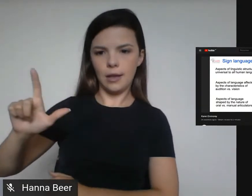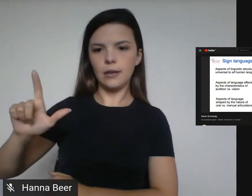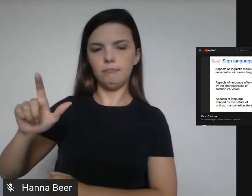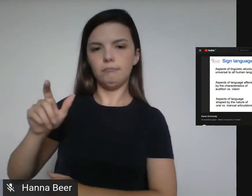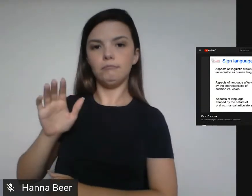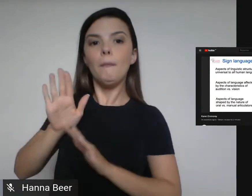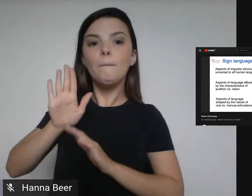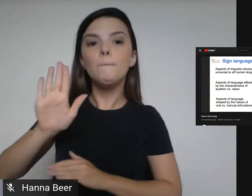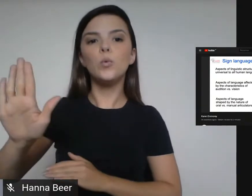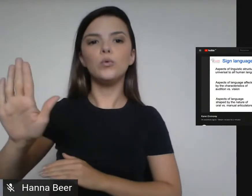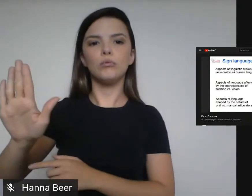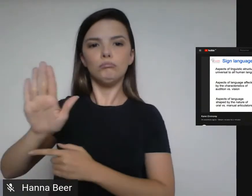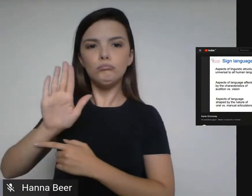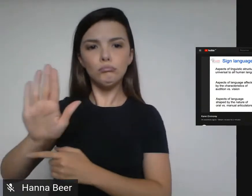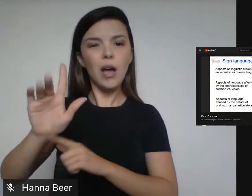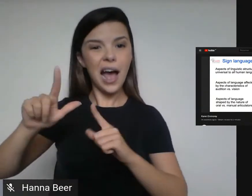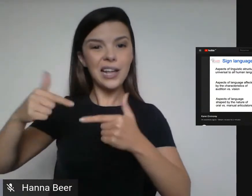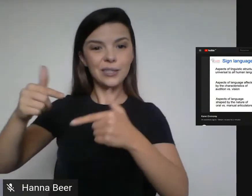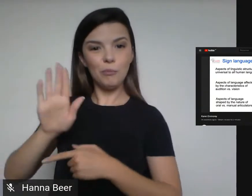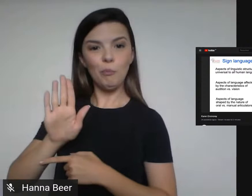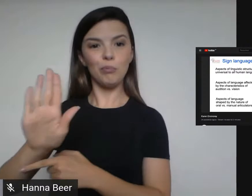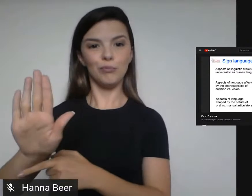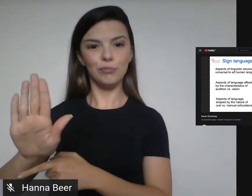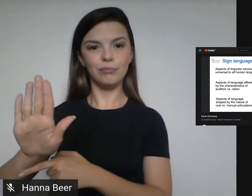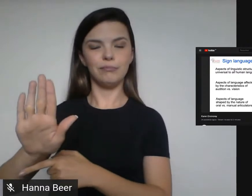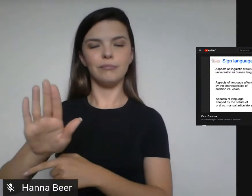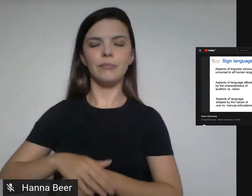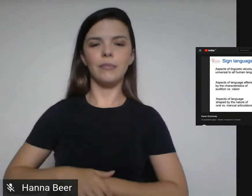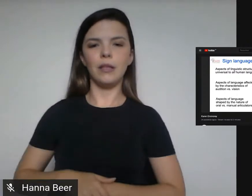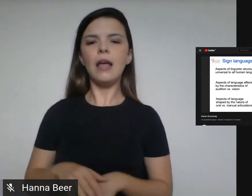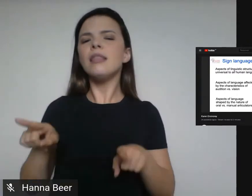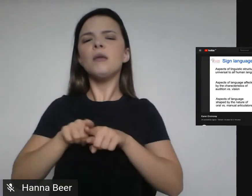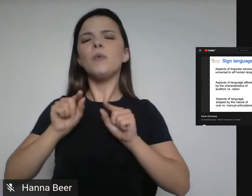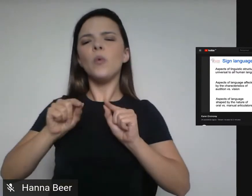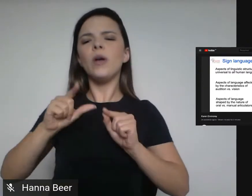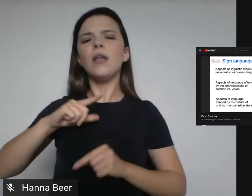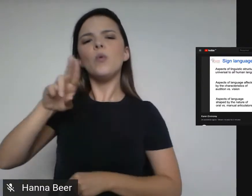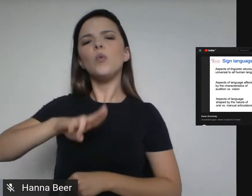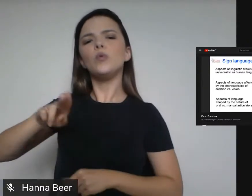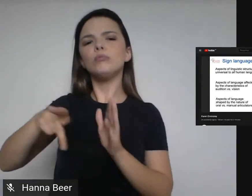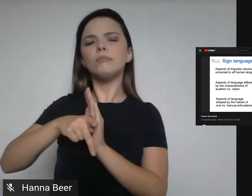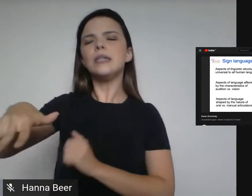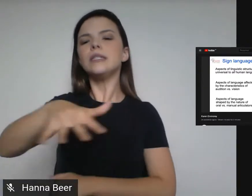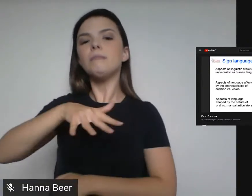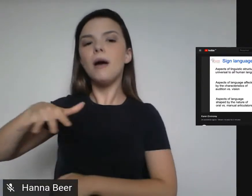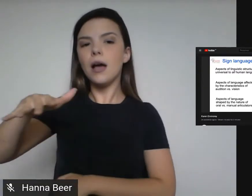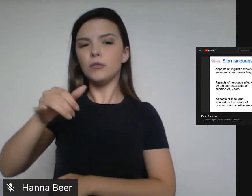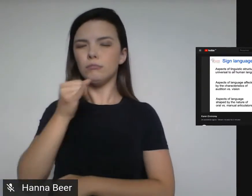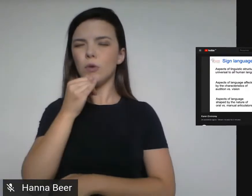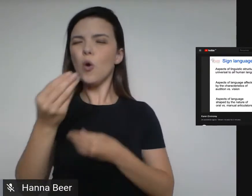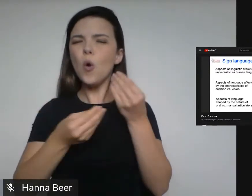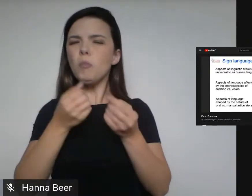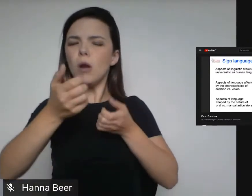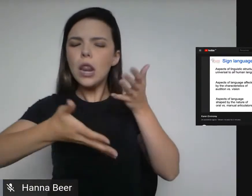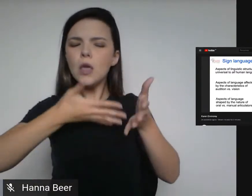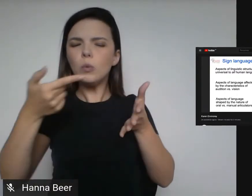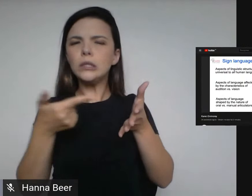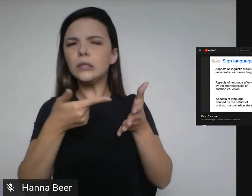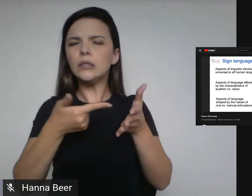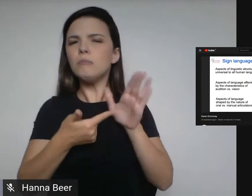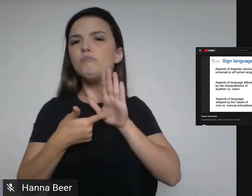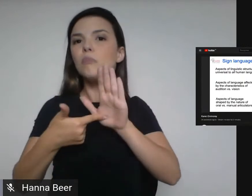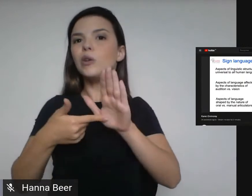It also seems to affect the nature of spatial language. So how spoken languages and sign languages express the